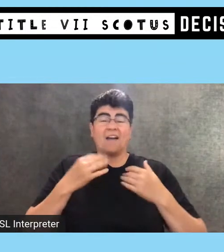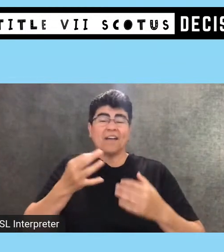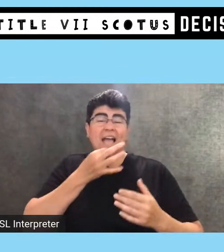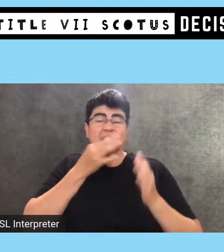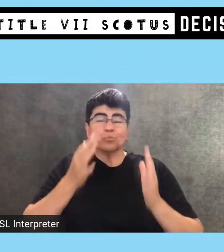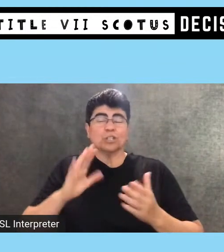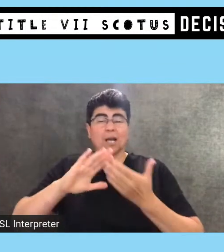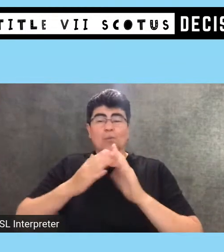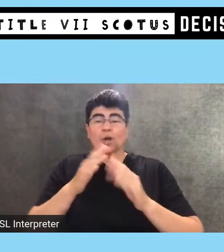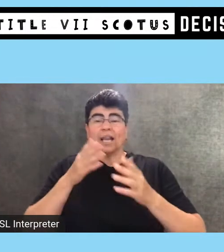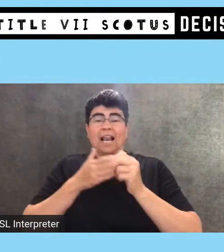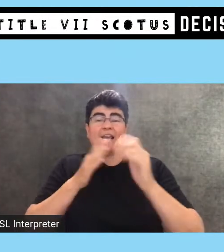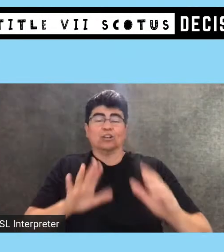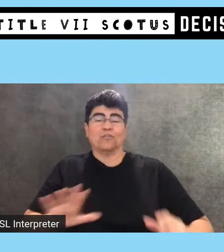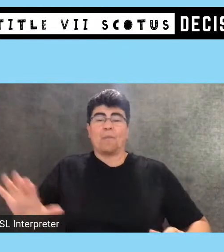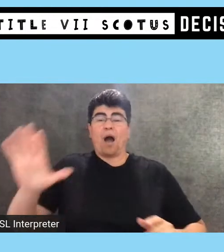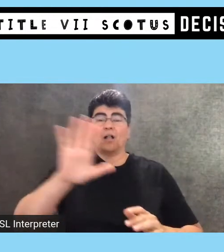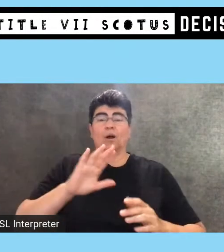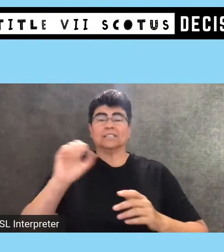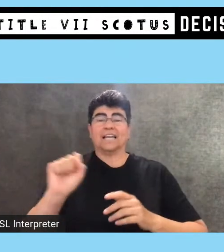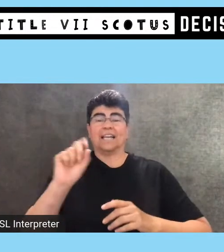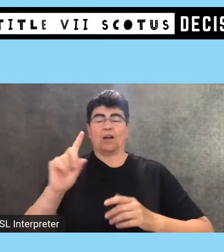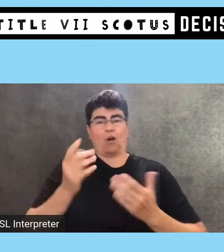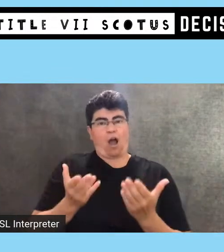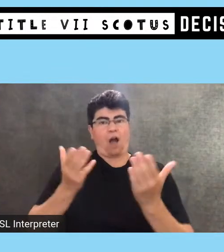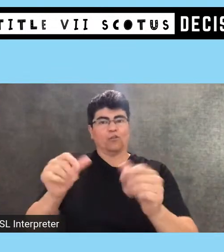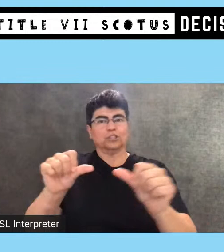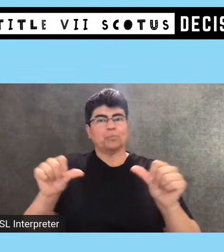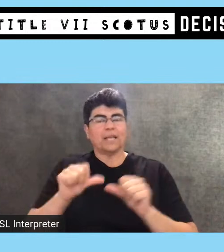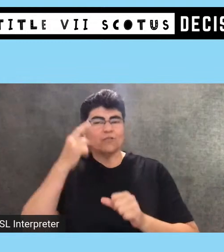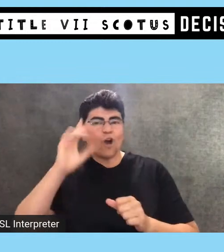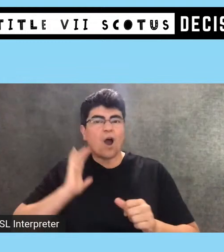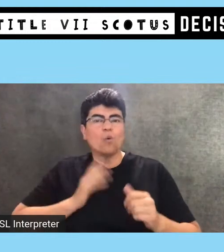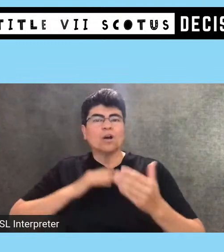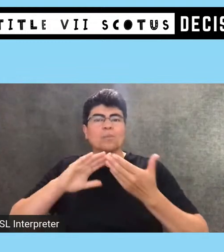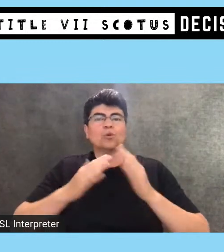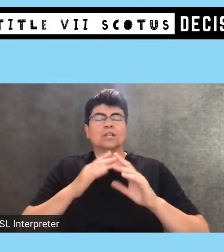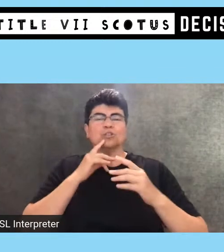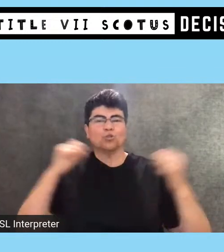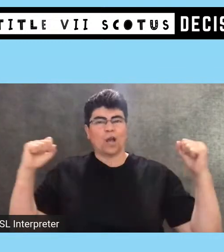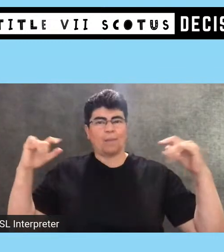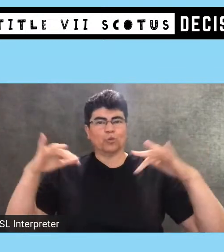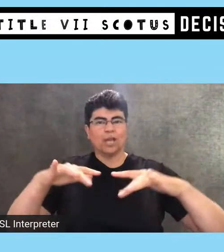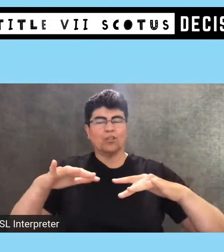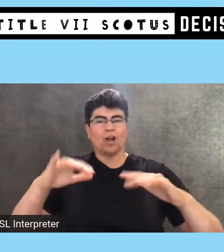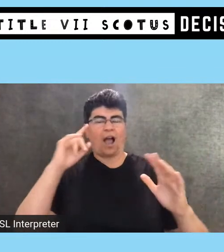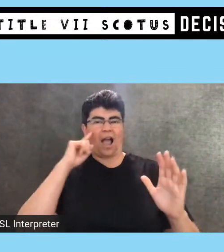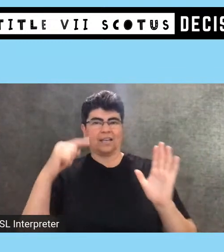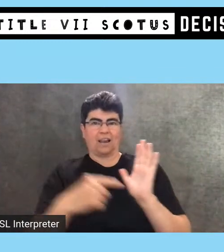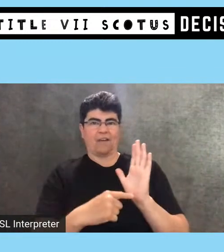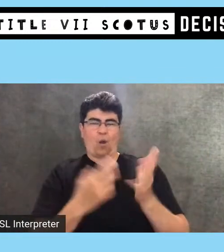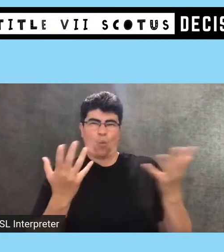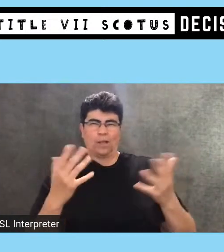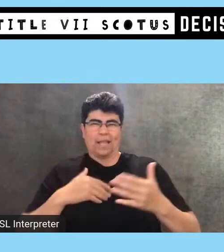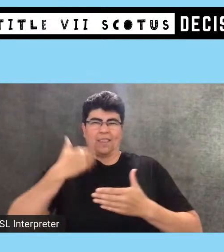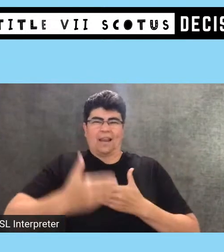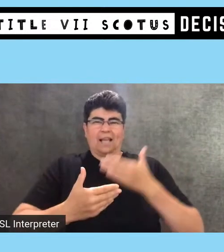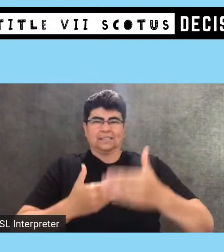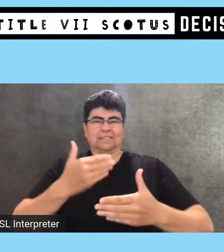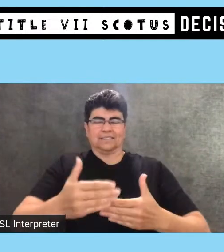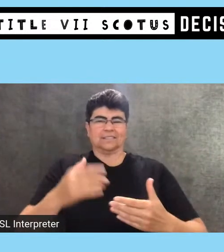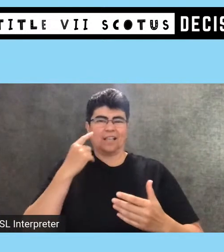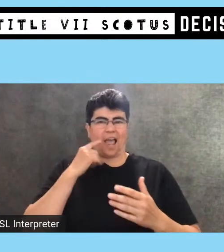from around San Diego who will offer space for our community to come together, identify our next steps, and calls to